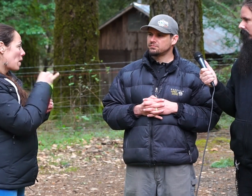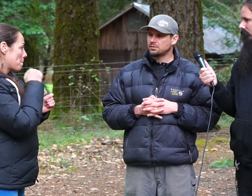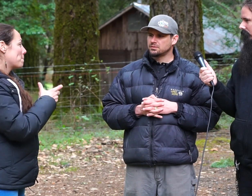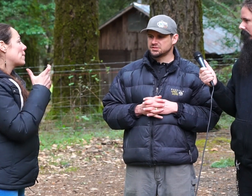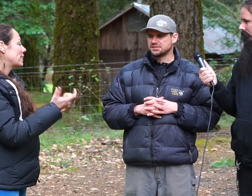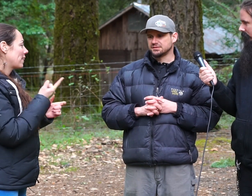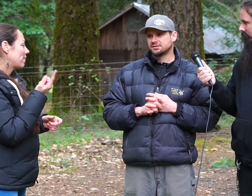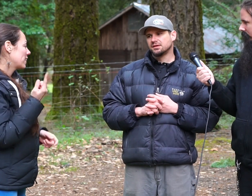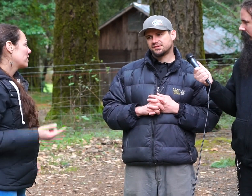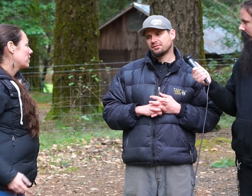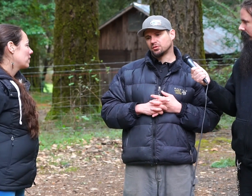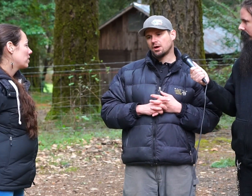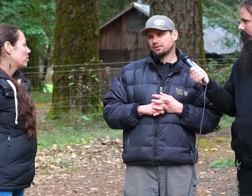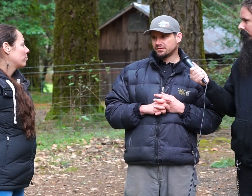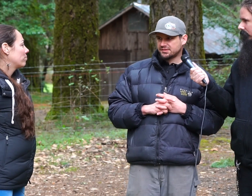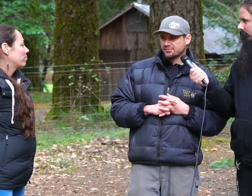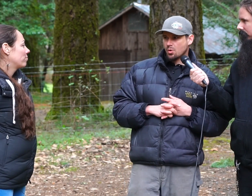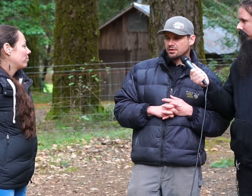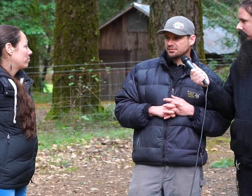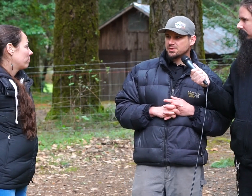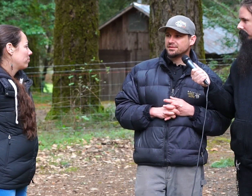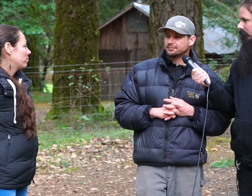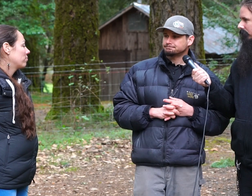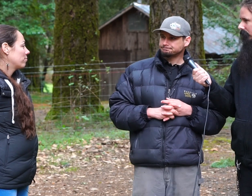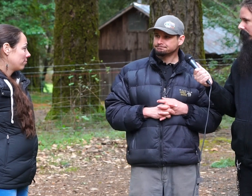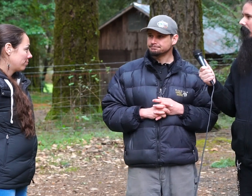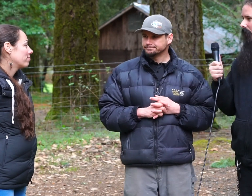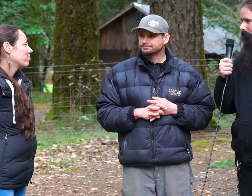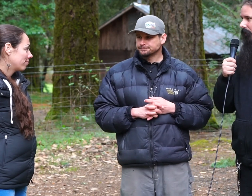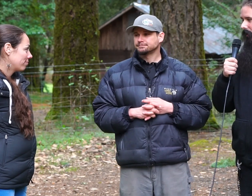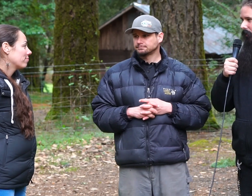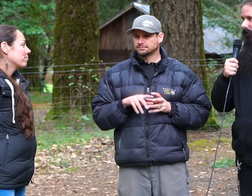she says saves a lot saving water is a big thing yep very important